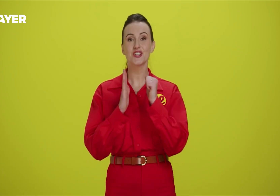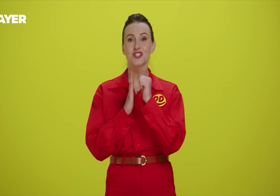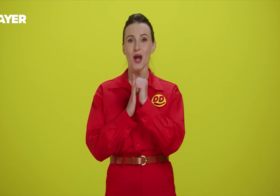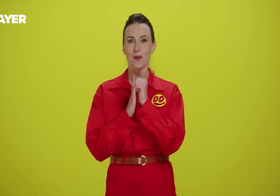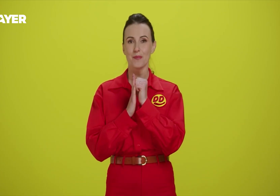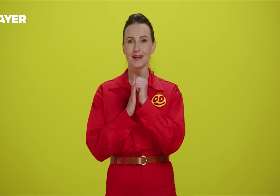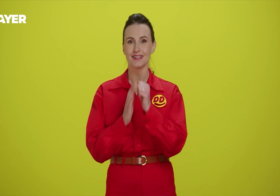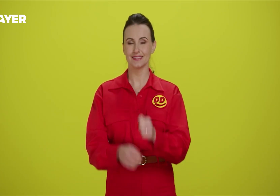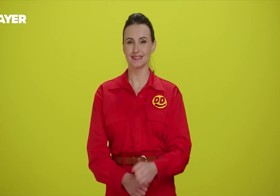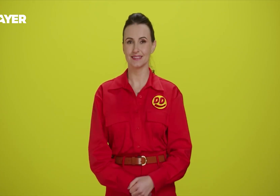Shop.